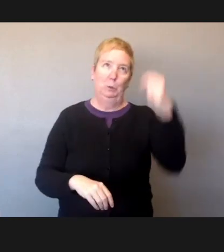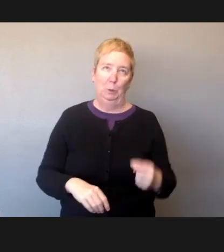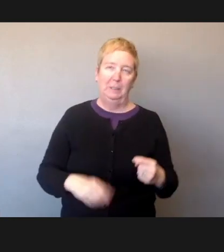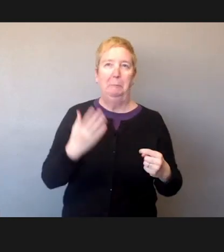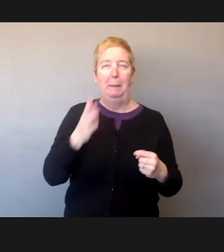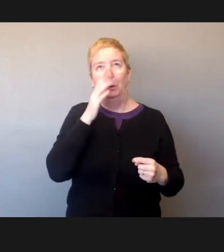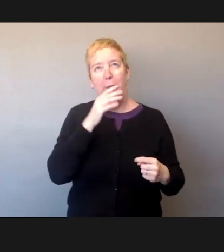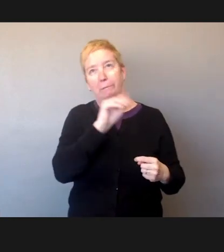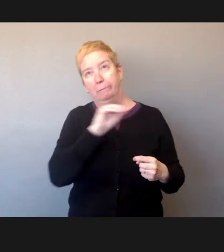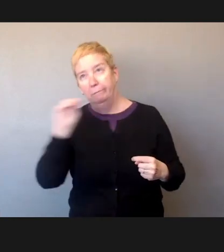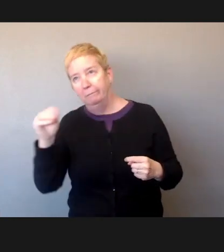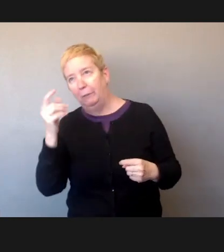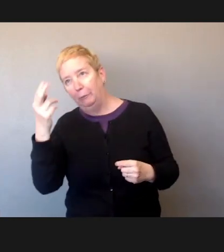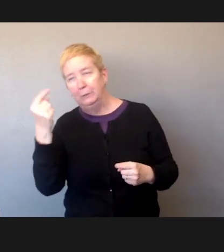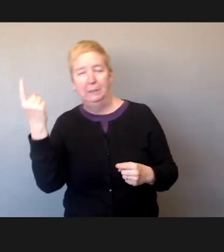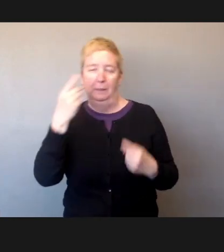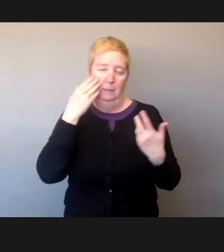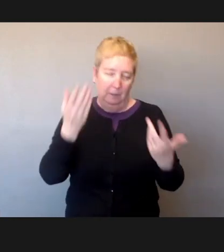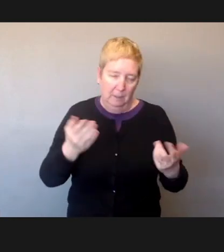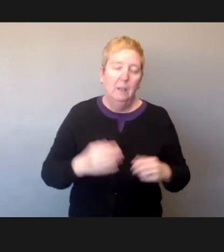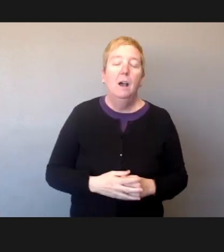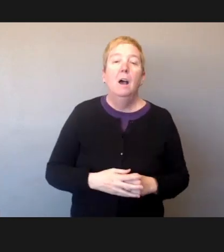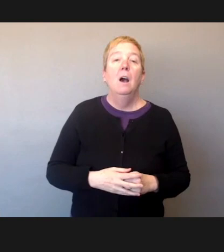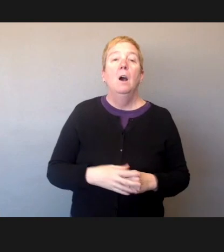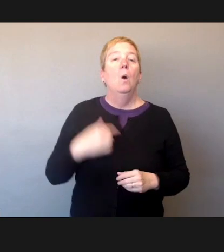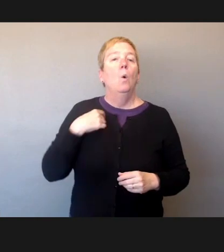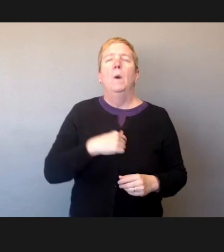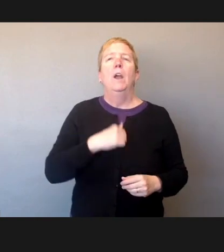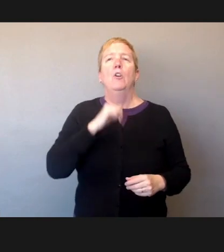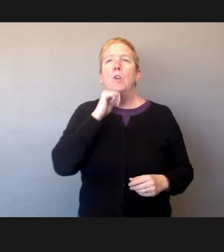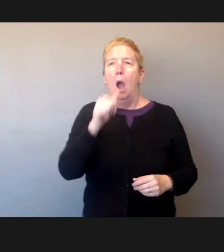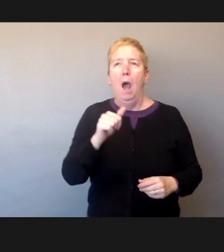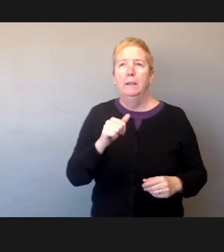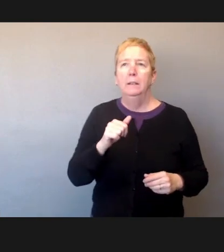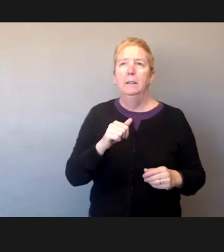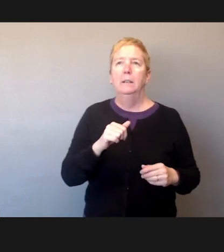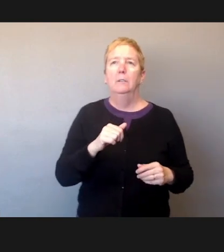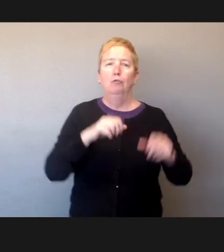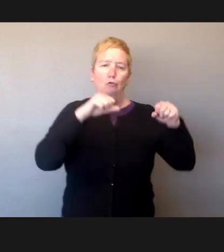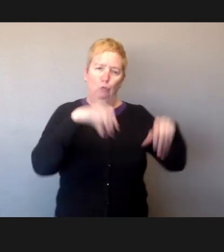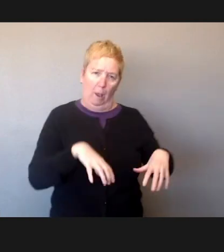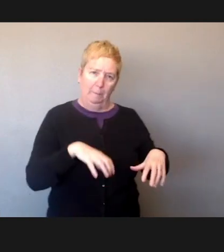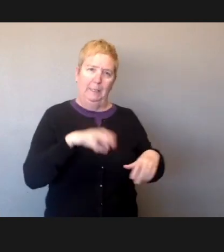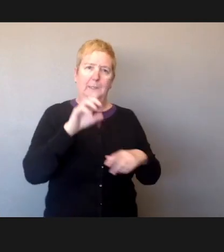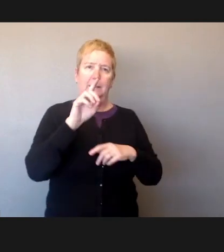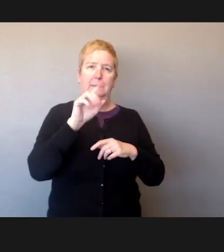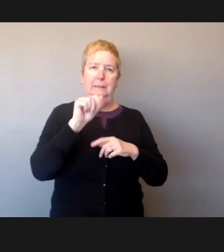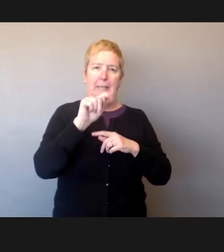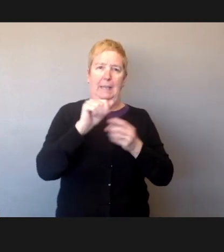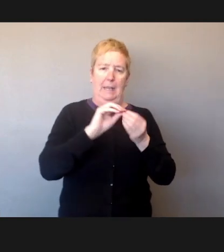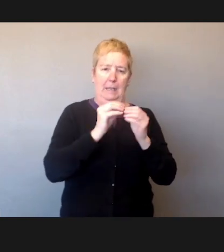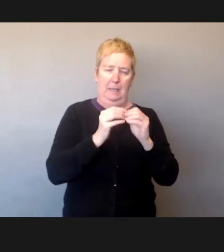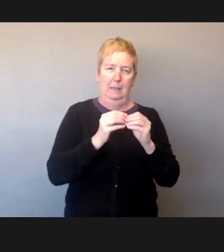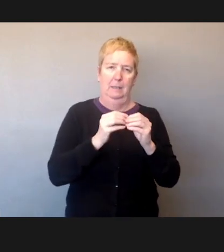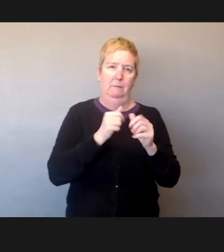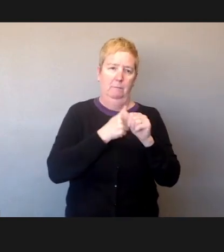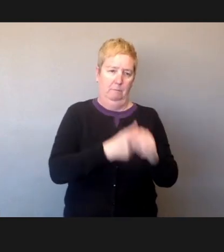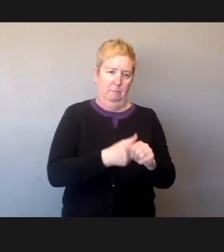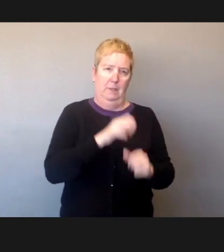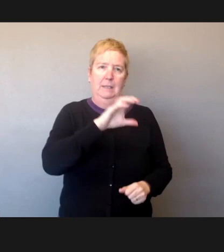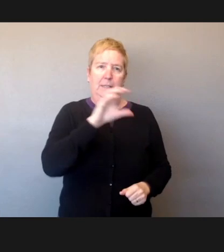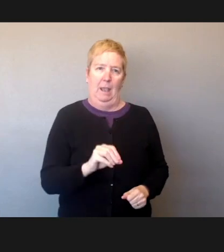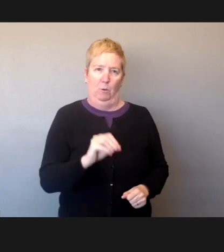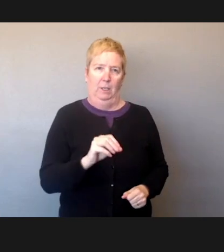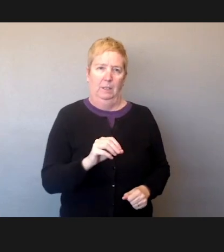out in that way. So I don't think we're moving away from data by county. We're just sort of taking a position, as the